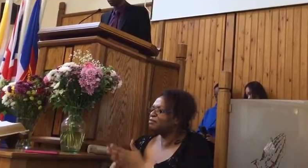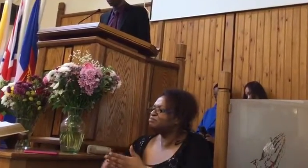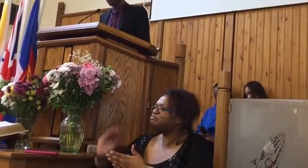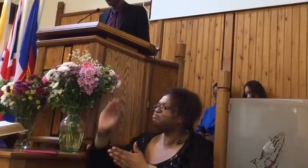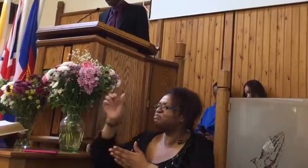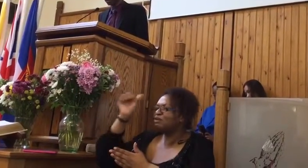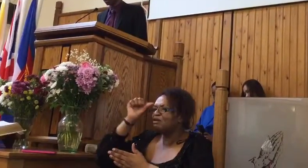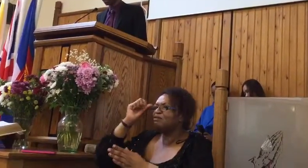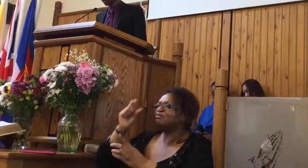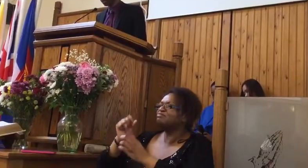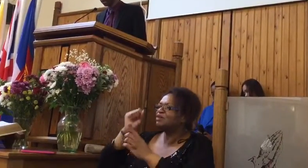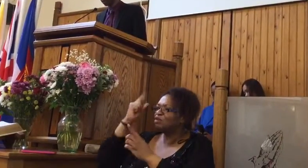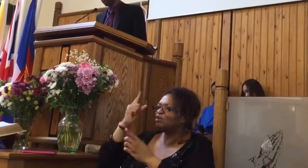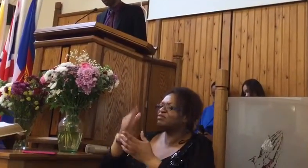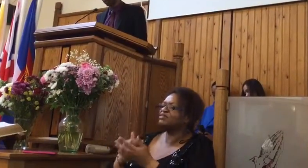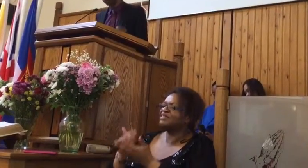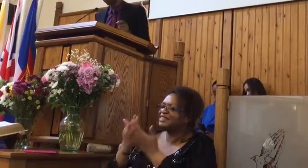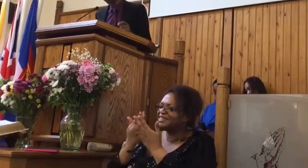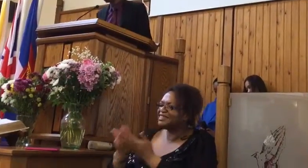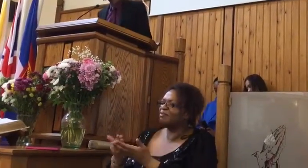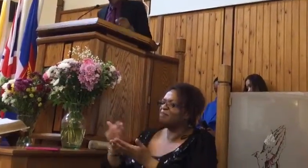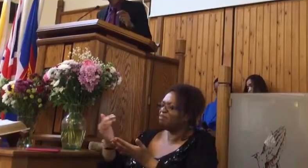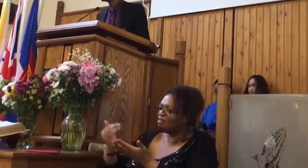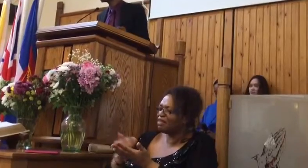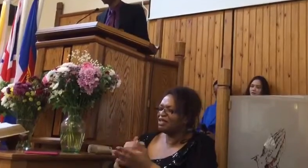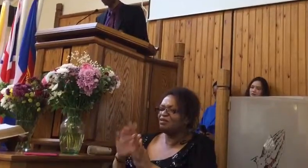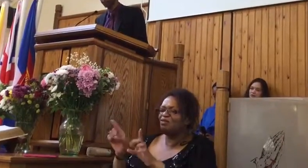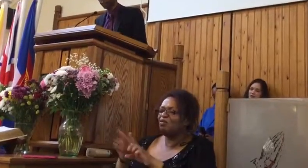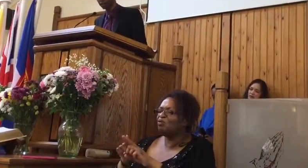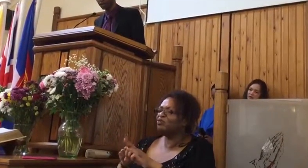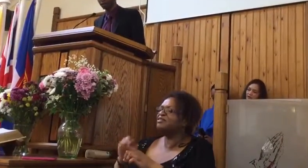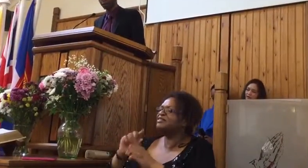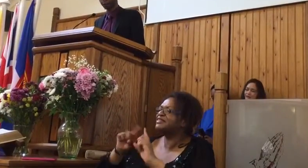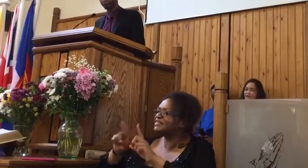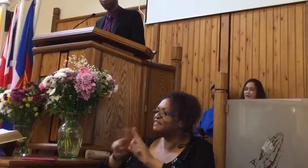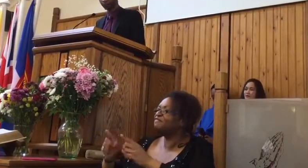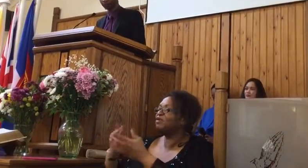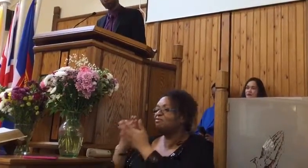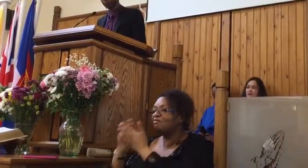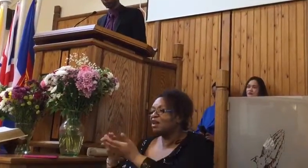for those who profess to be Sabbath keepers, but for those who are not of our faith?